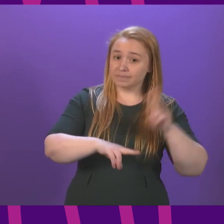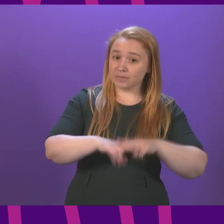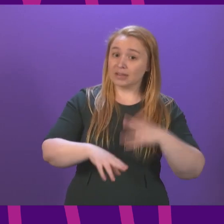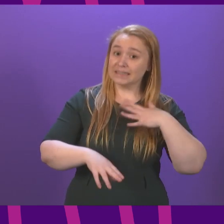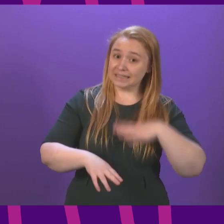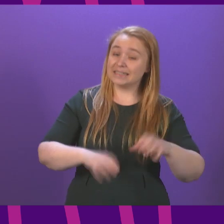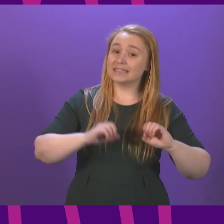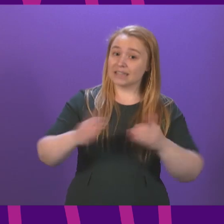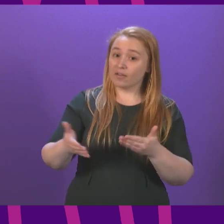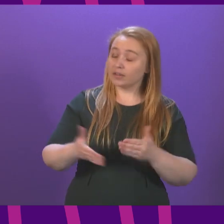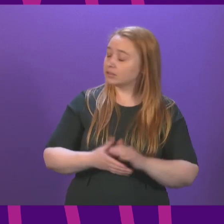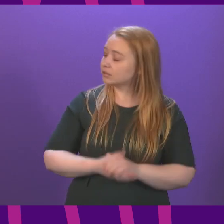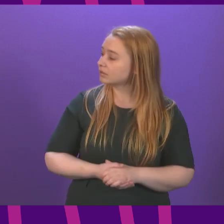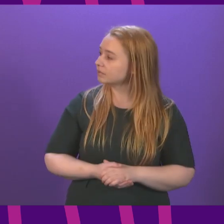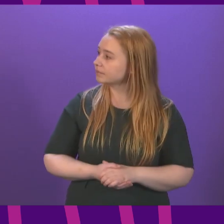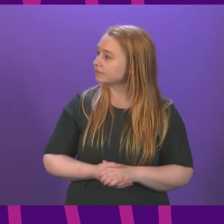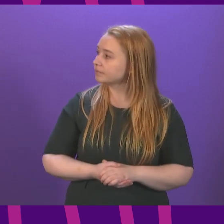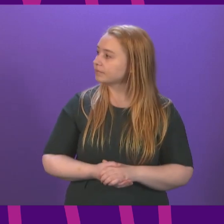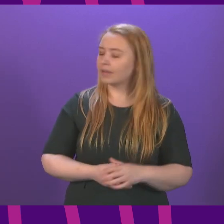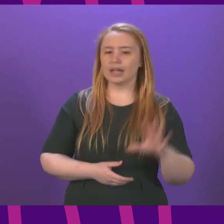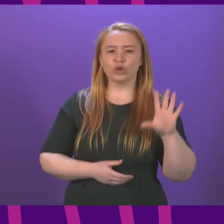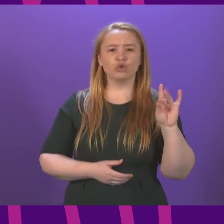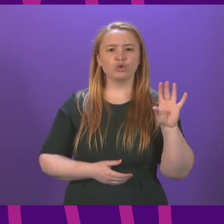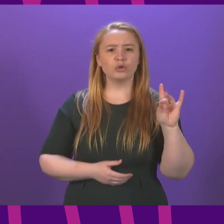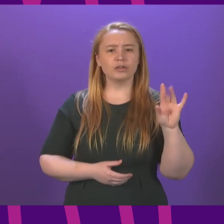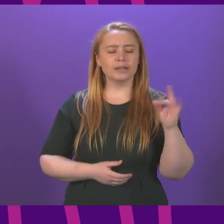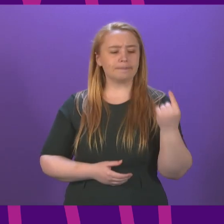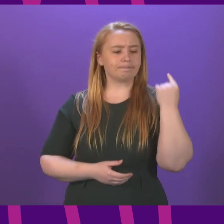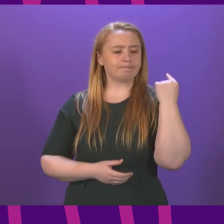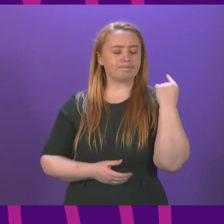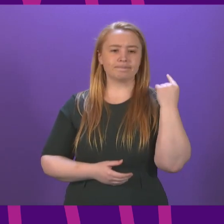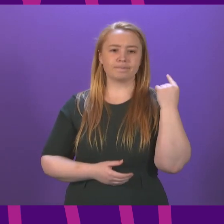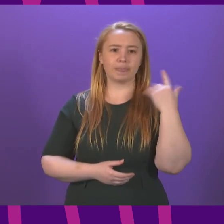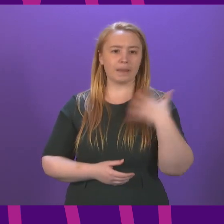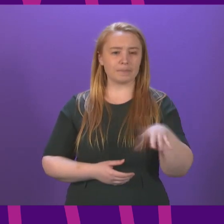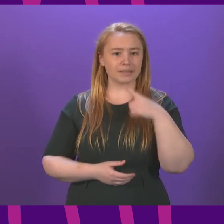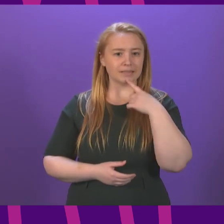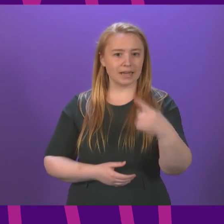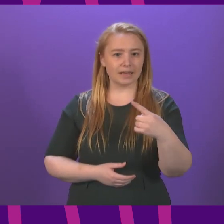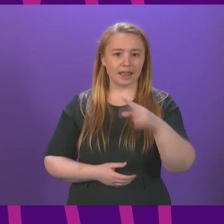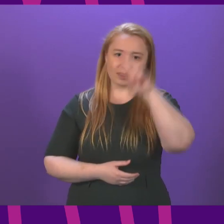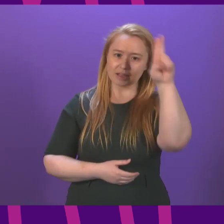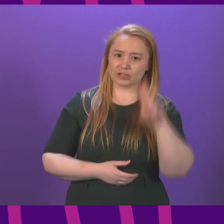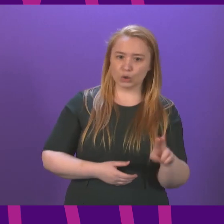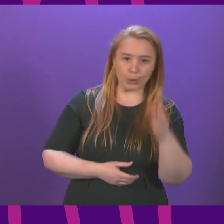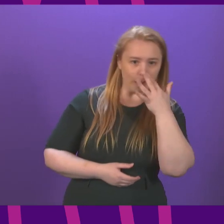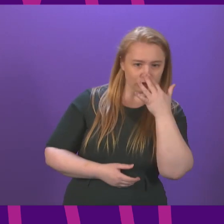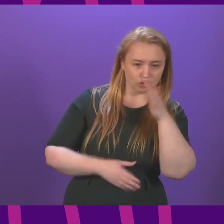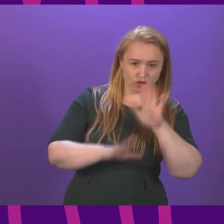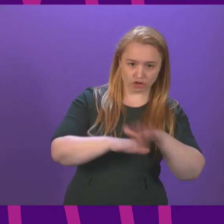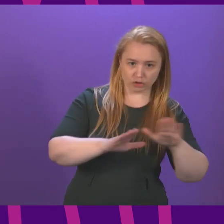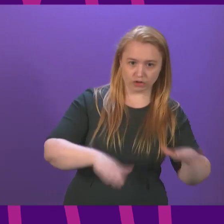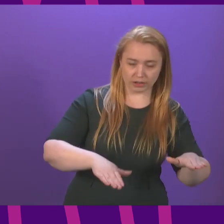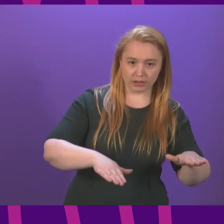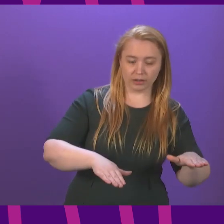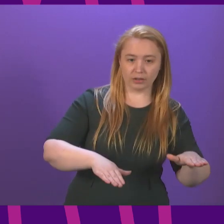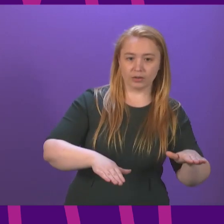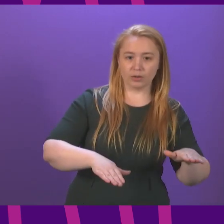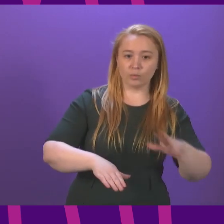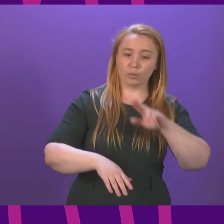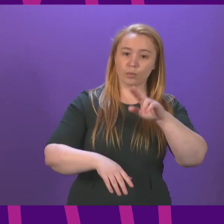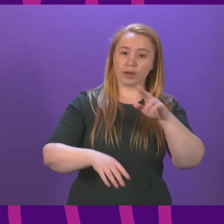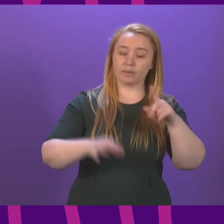I think I said on Tuesday, forgive me if I am getting this wrong, that for school-aged children, that will also happen when primary school children